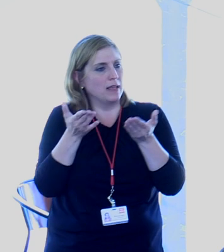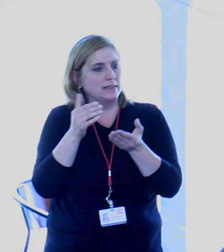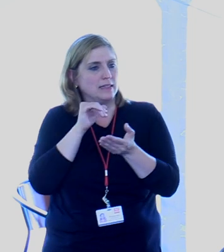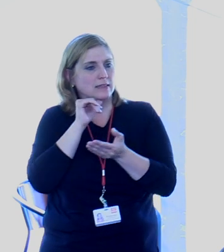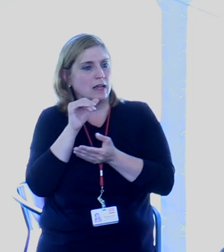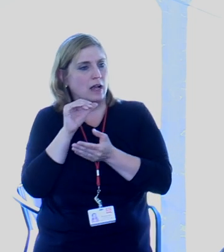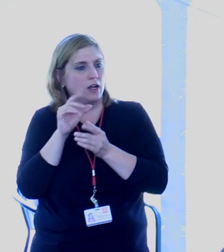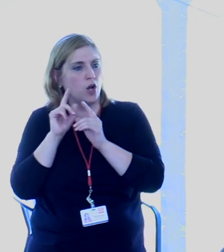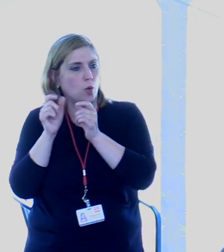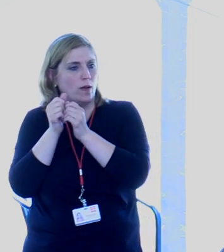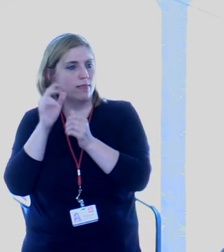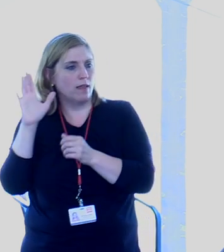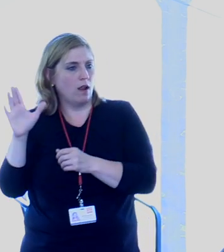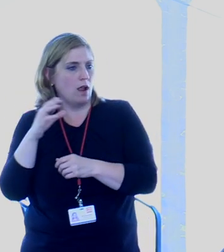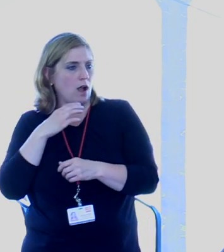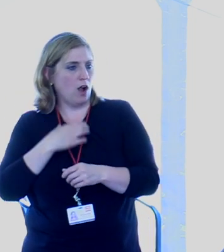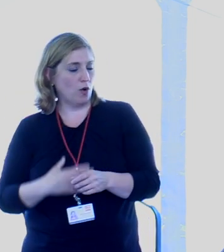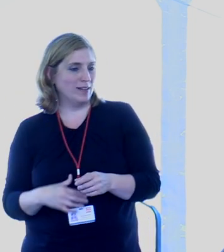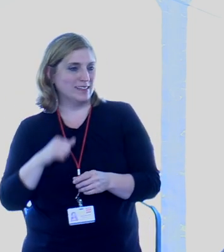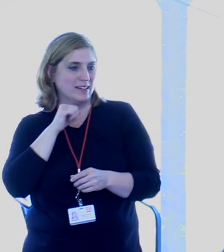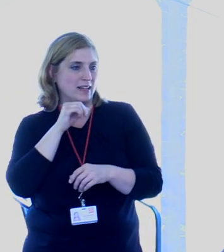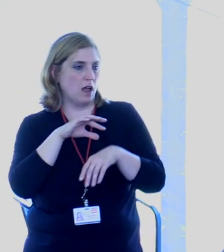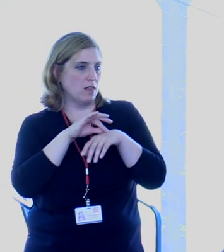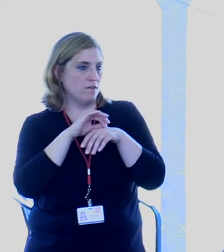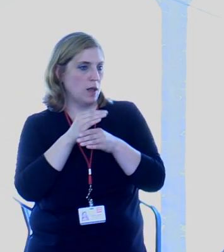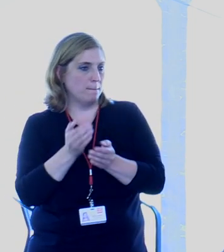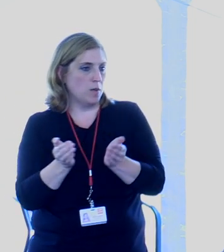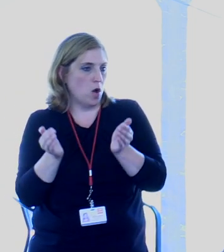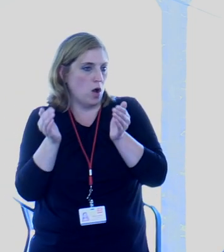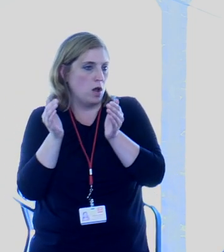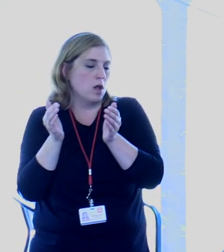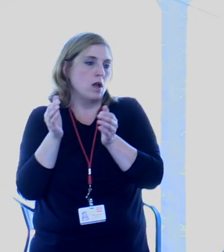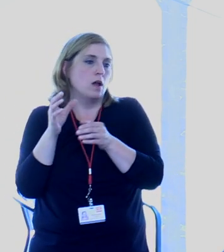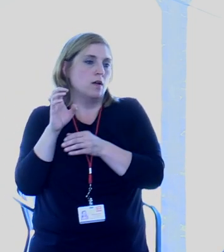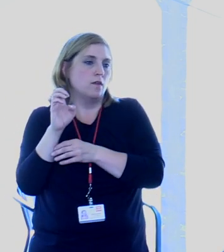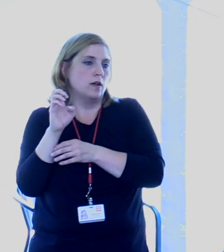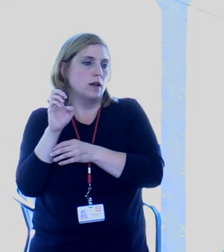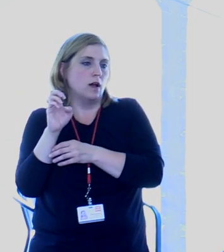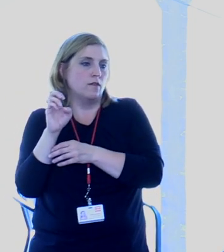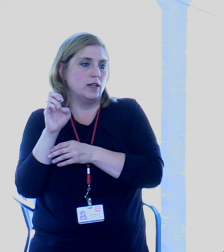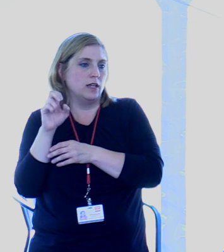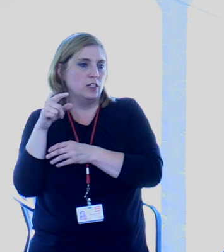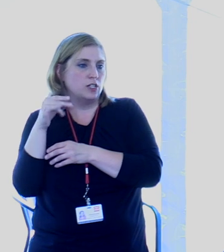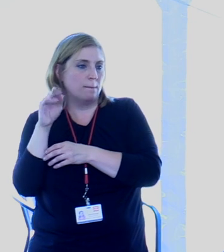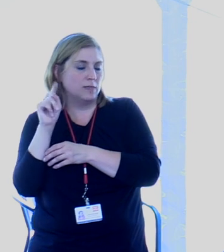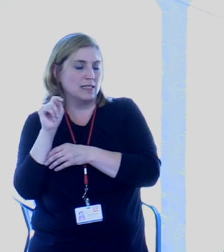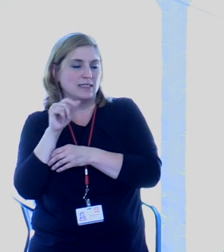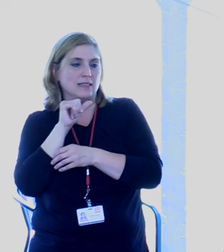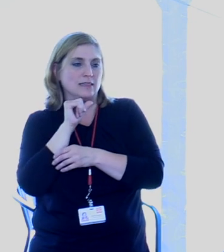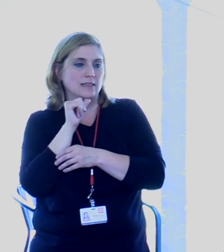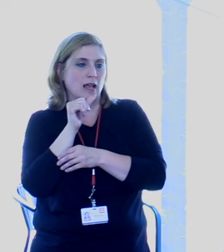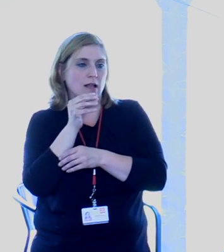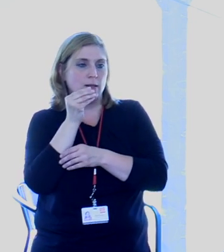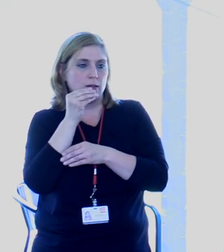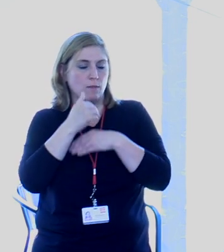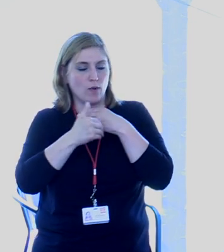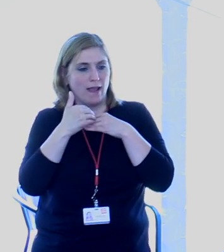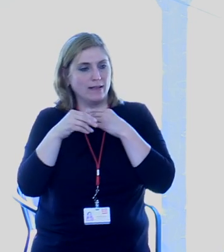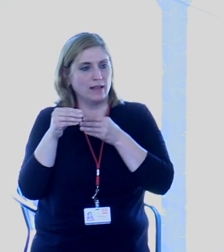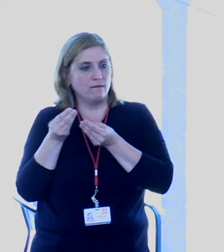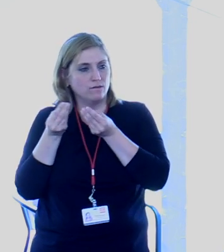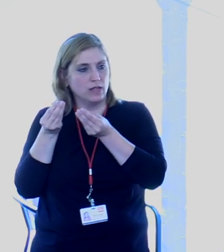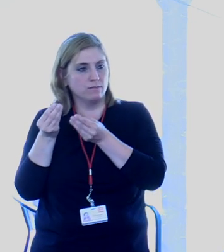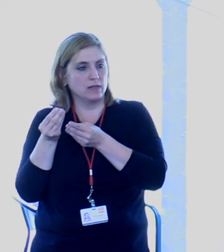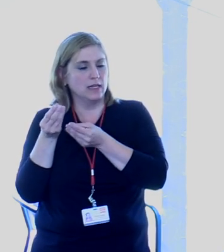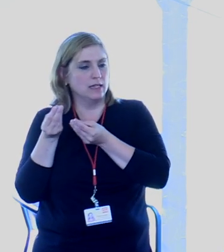doesn't correspond to their hungers. It's not the flesh pots of Egypt, okay? And it's not the bread that they knew there. He feeds them on a